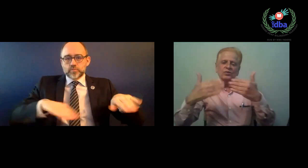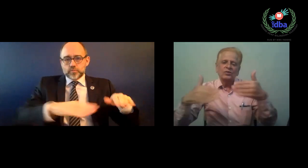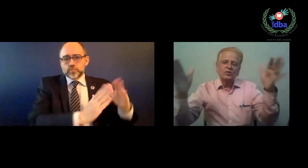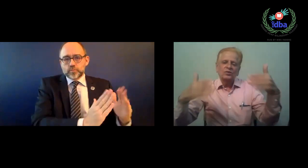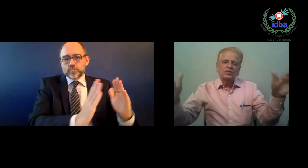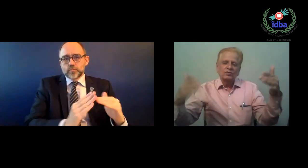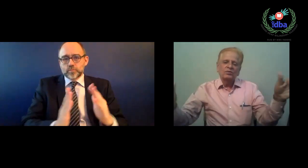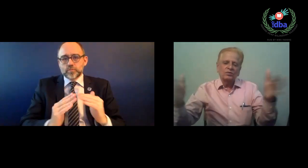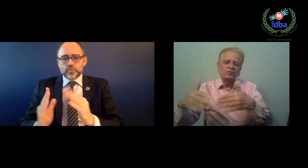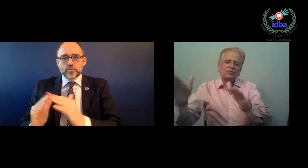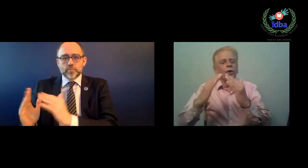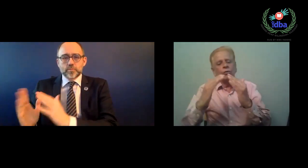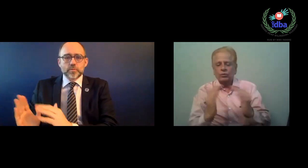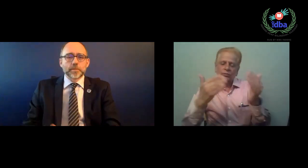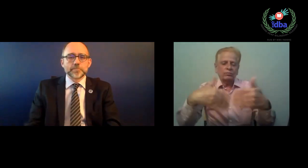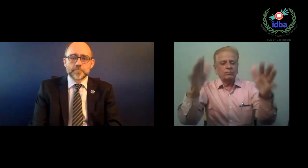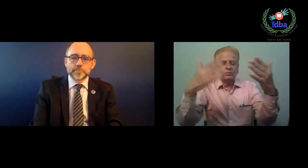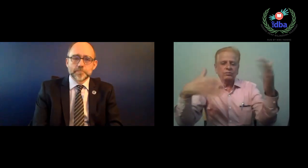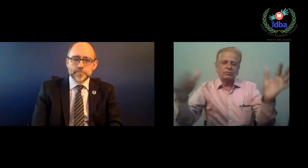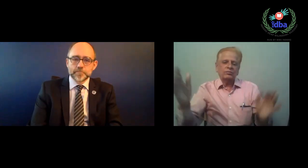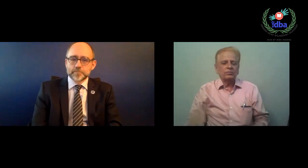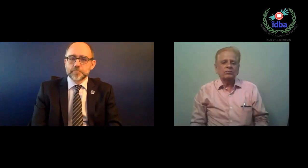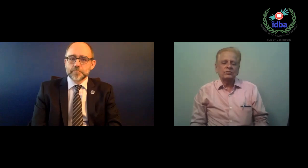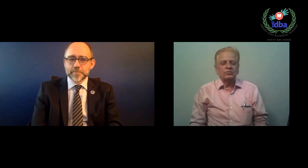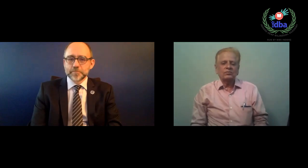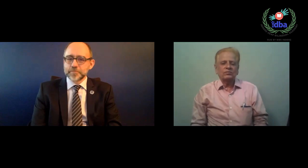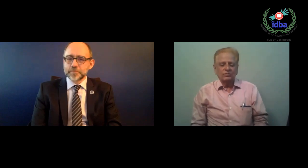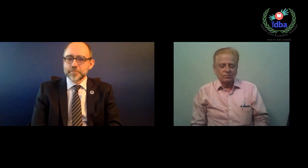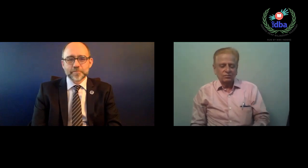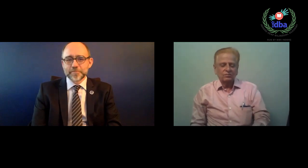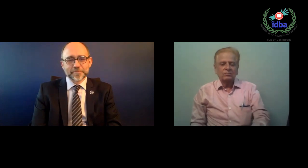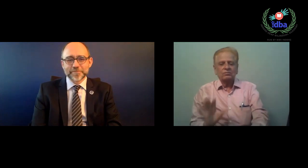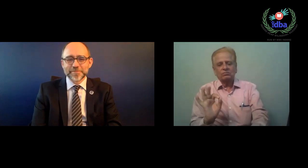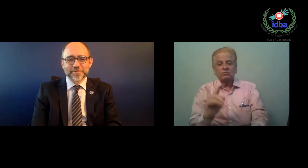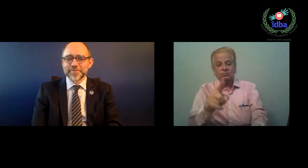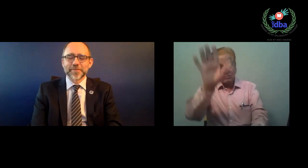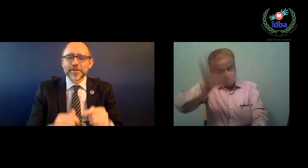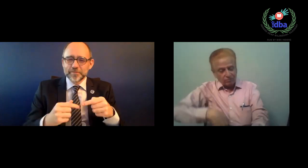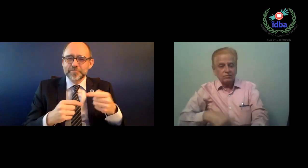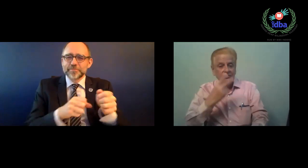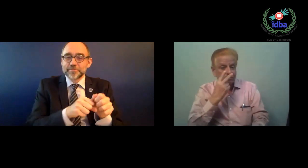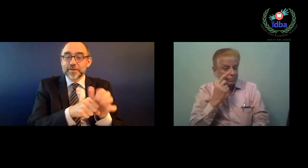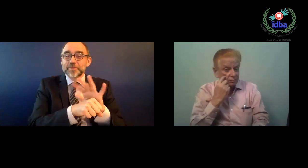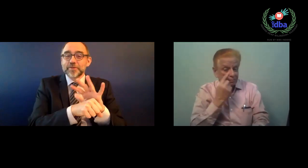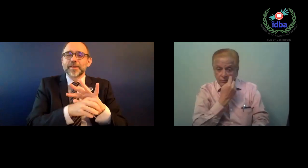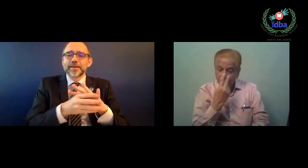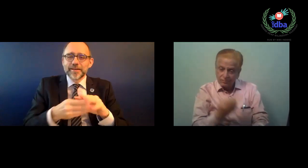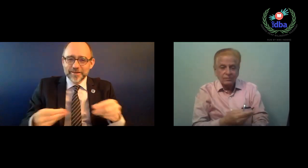they are all at home, right? Yeah, they are all at home because it's not safe here. So I really welcome you next time you